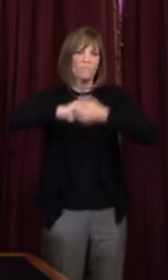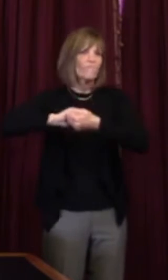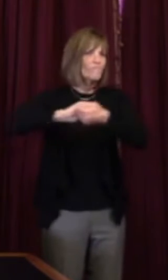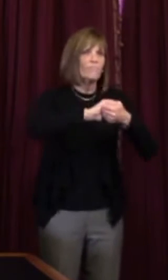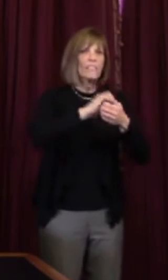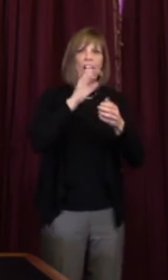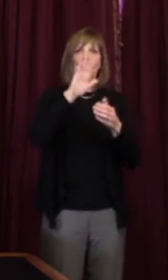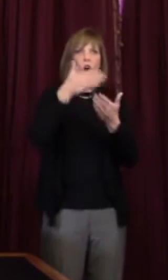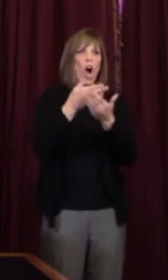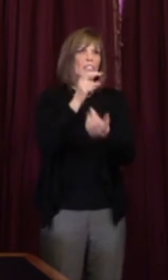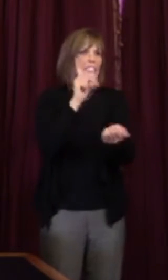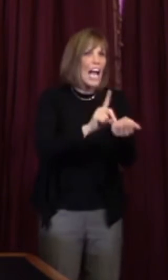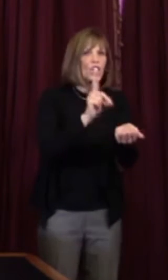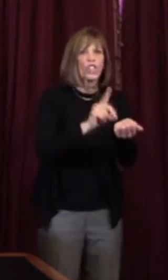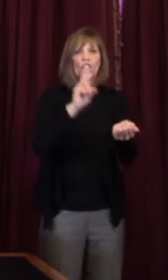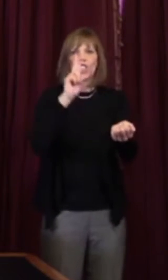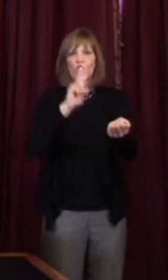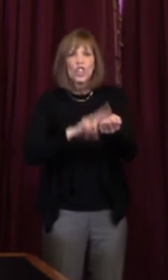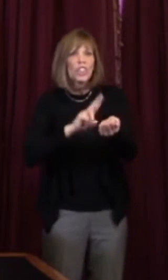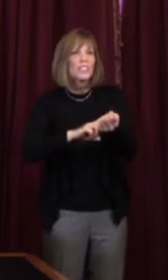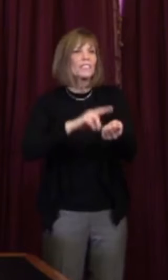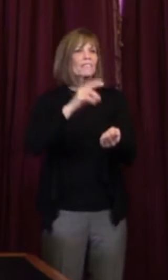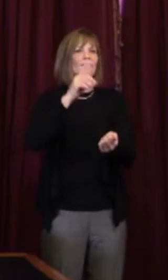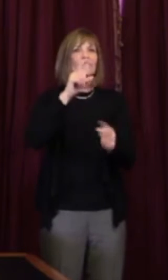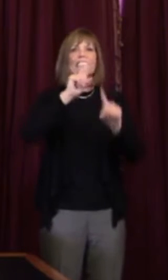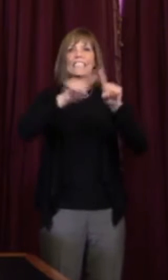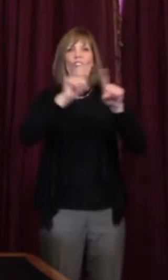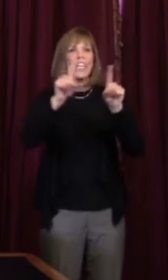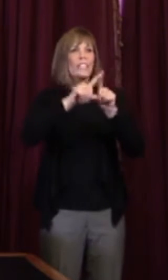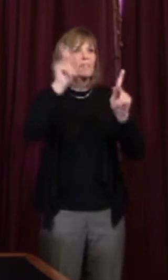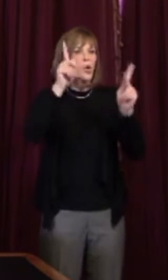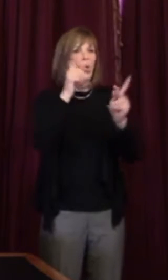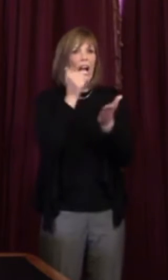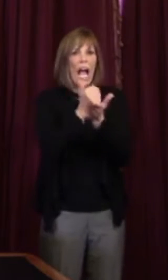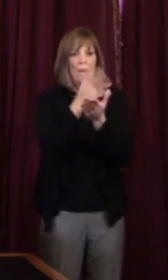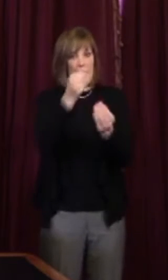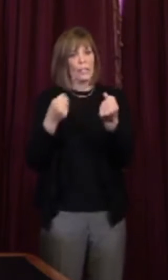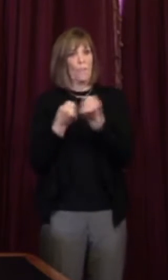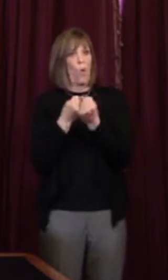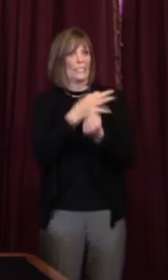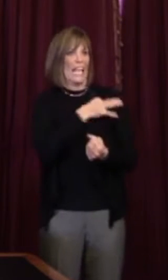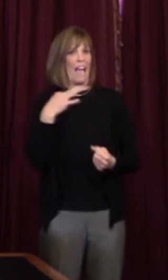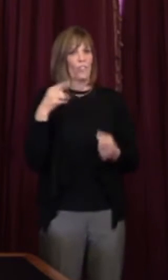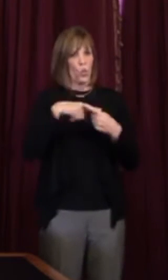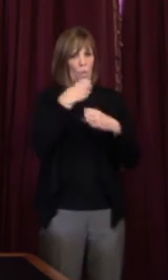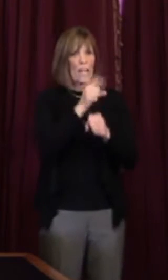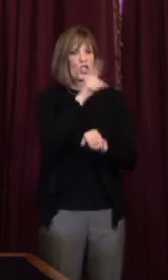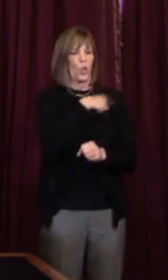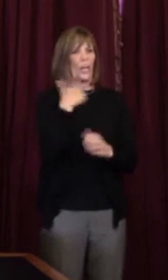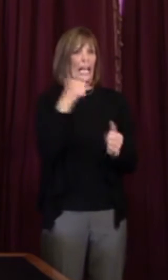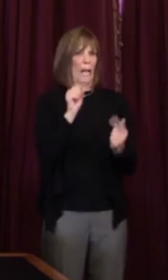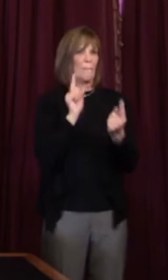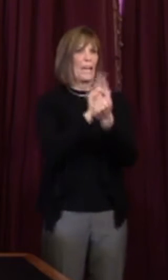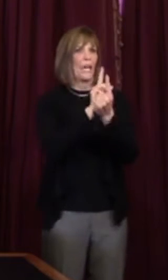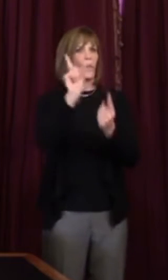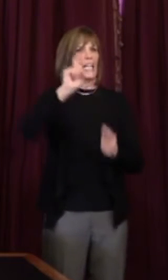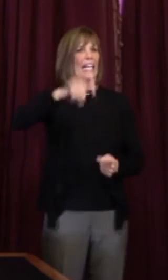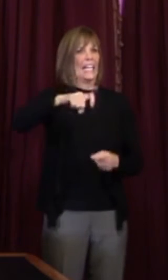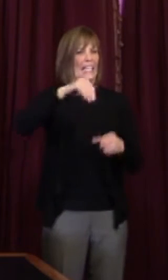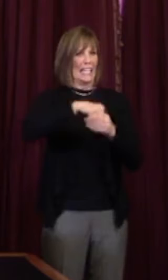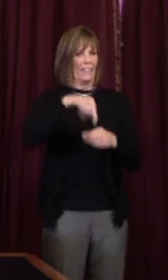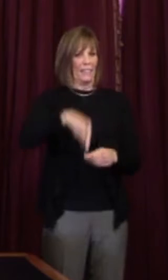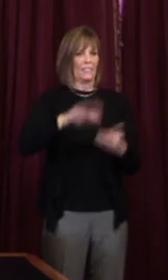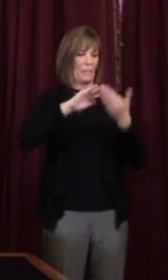physicians, nurses, advanced practice providers, and ancillary staff to ensure that we can meet the needs of our community and our state.